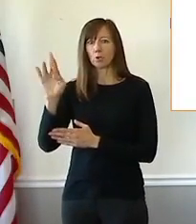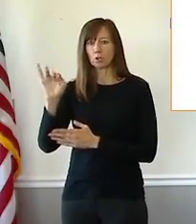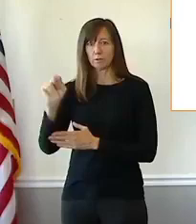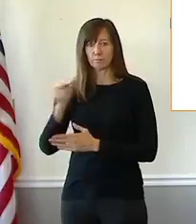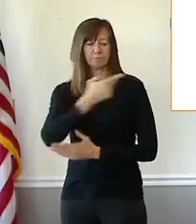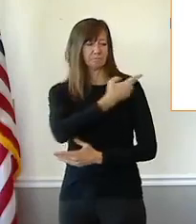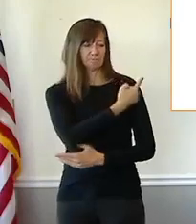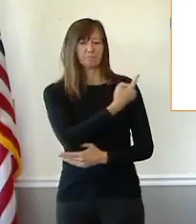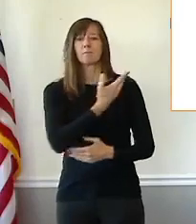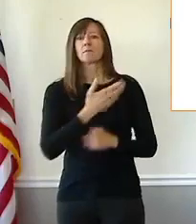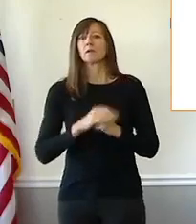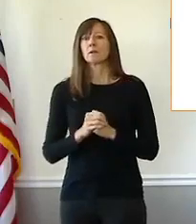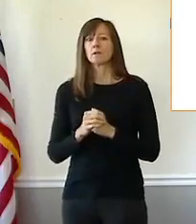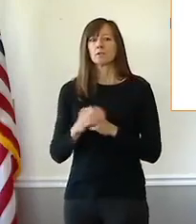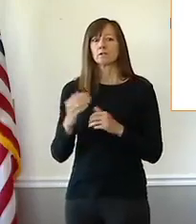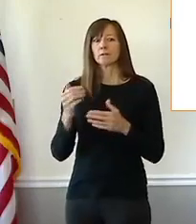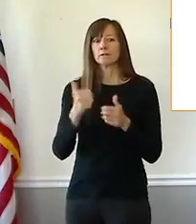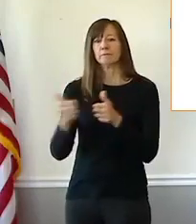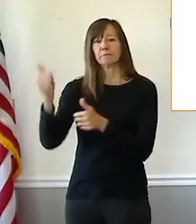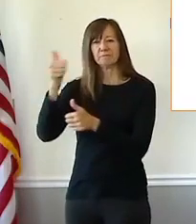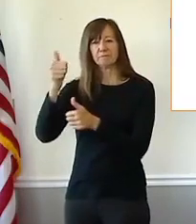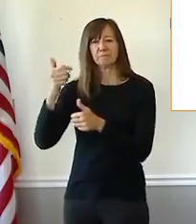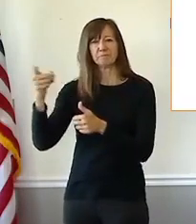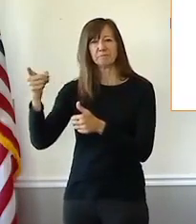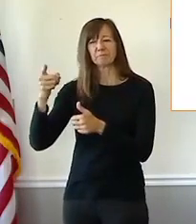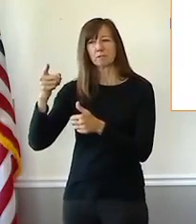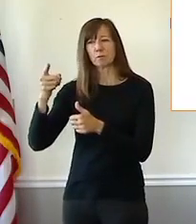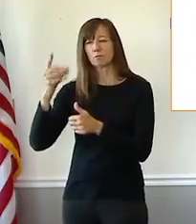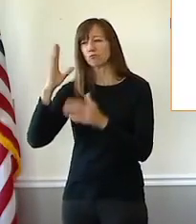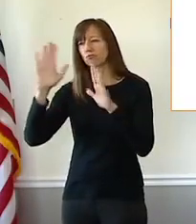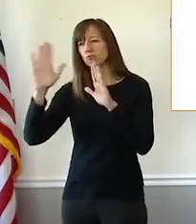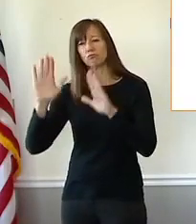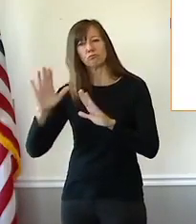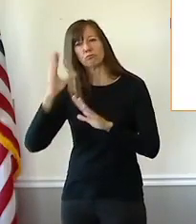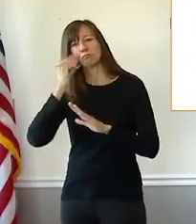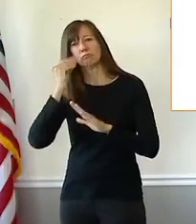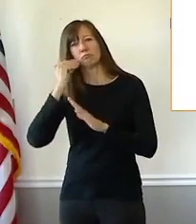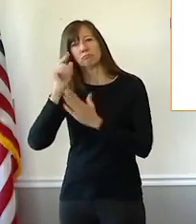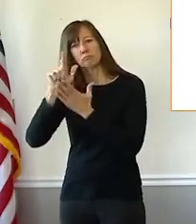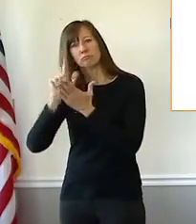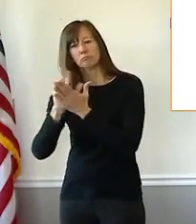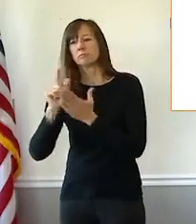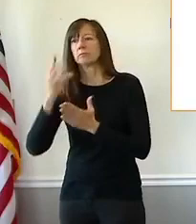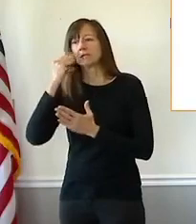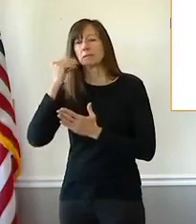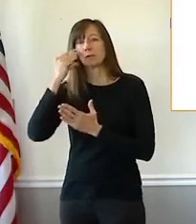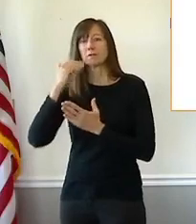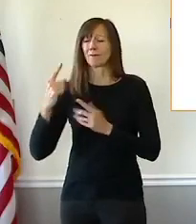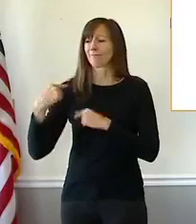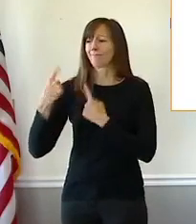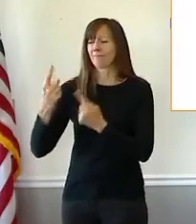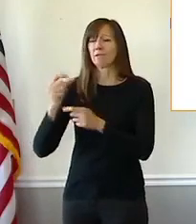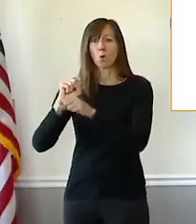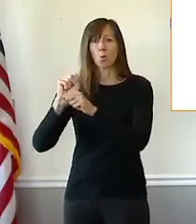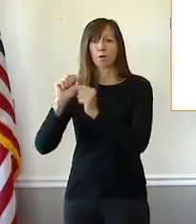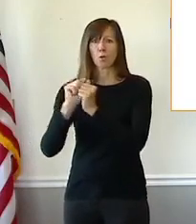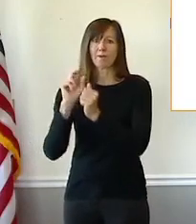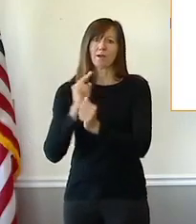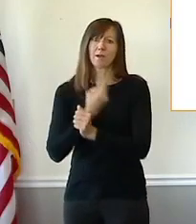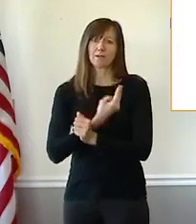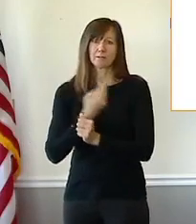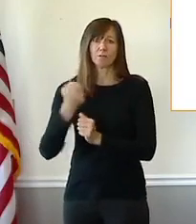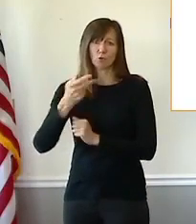She's comes from a great deal of professional experience and has worked with us for these last several